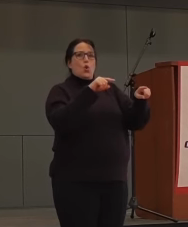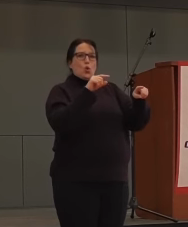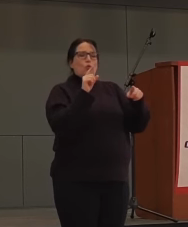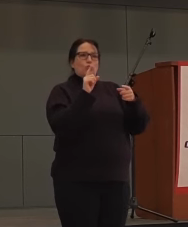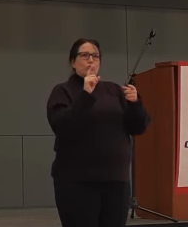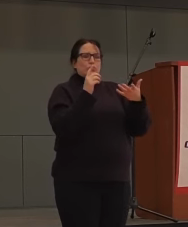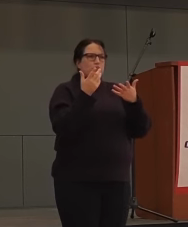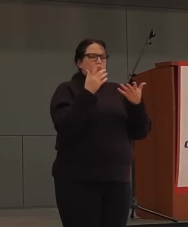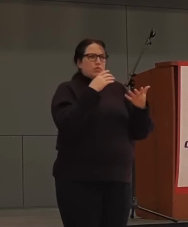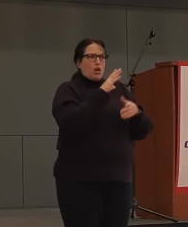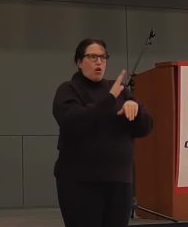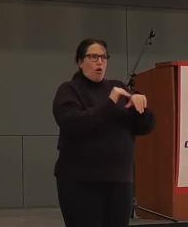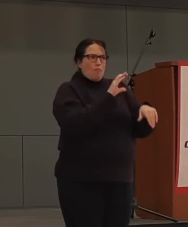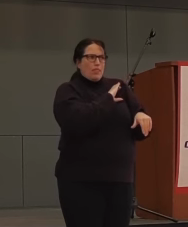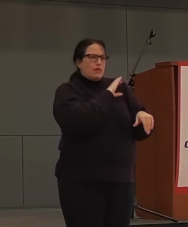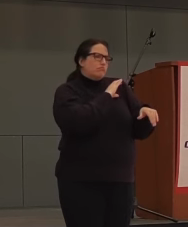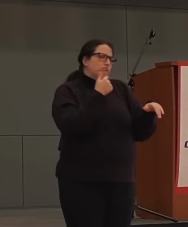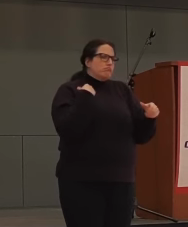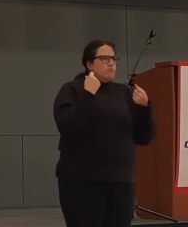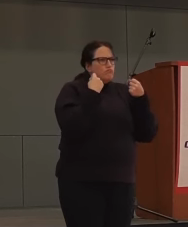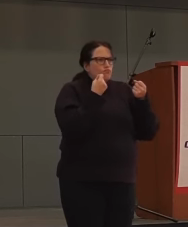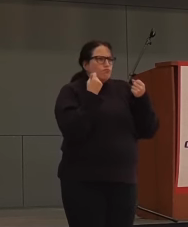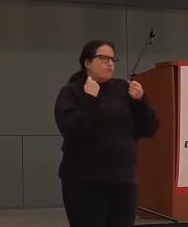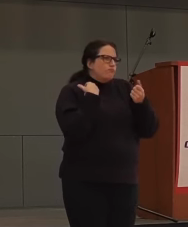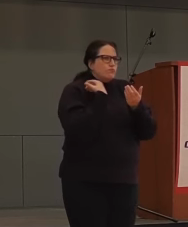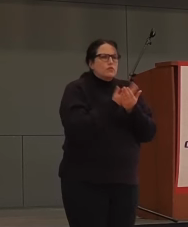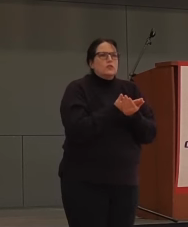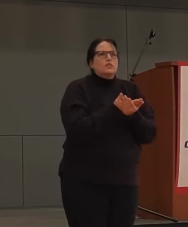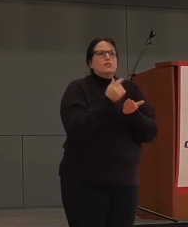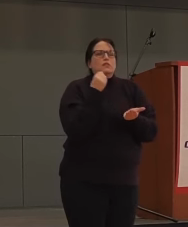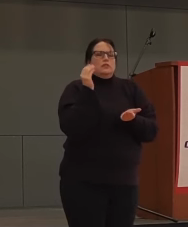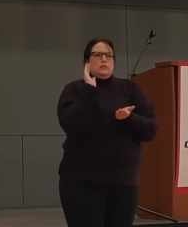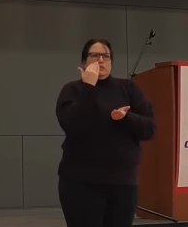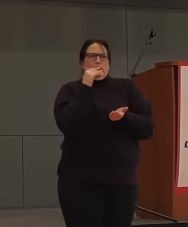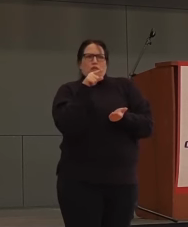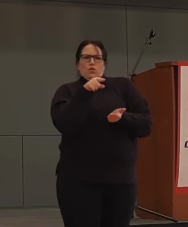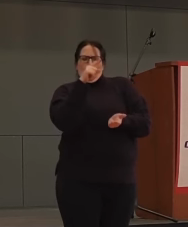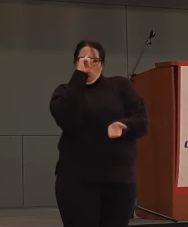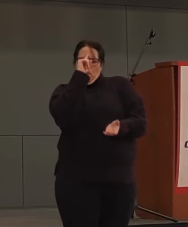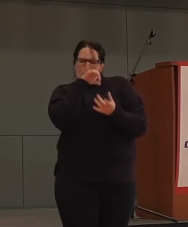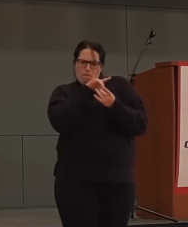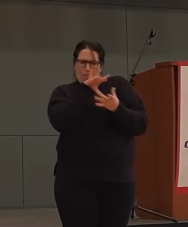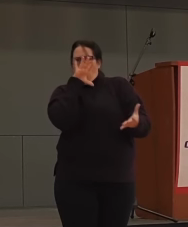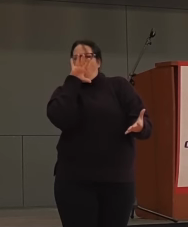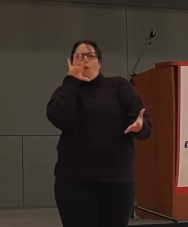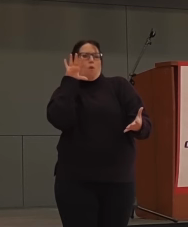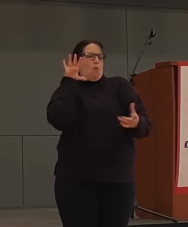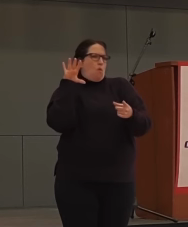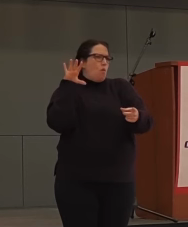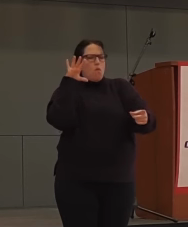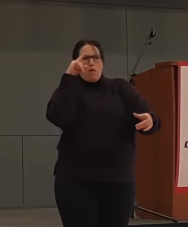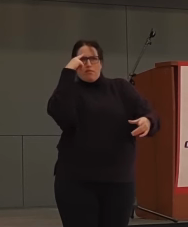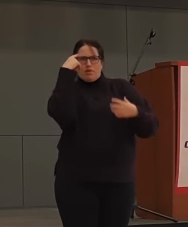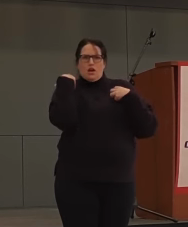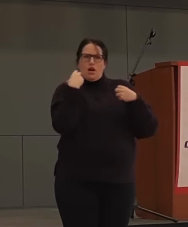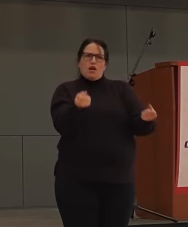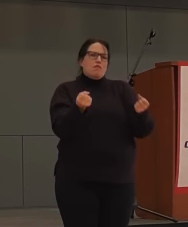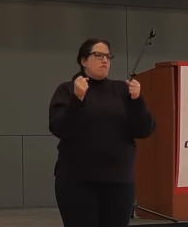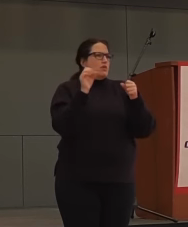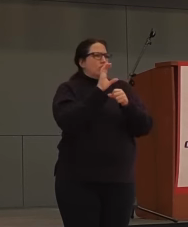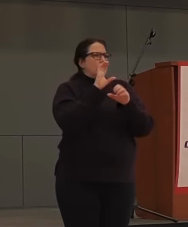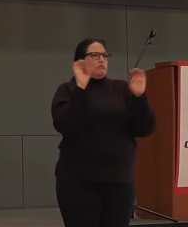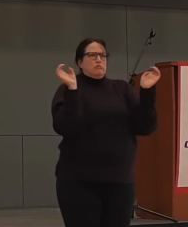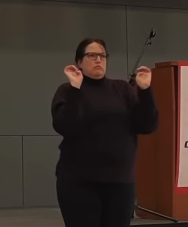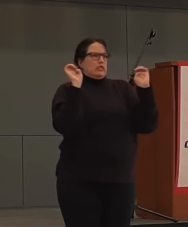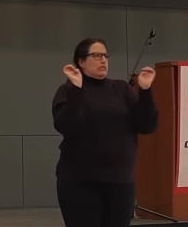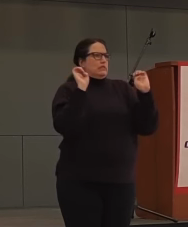having a psychotic break from reality. They appeared to be having a mental health crisis. They were able to convince